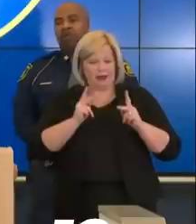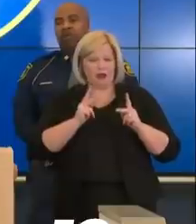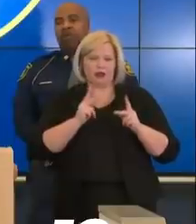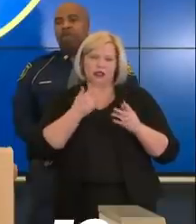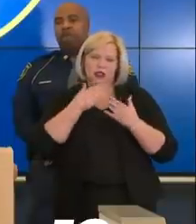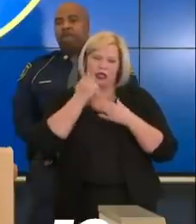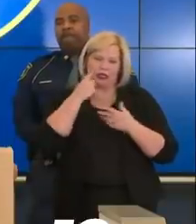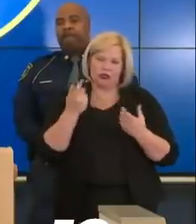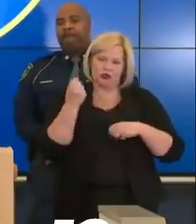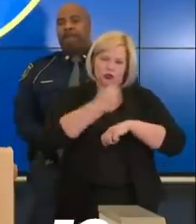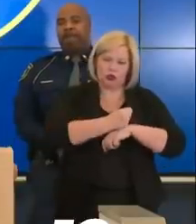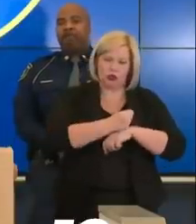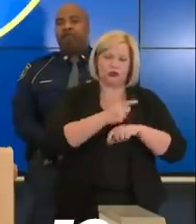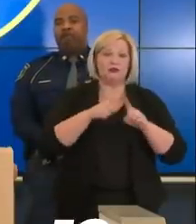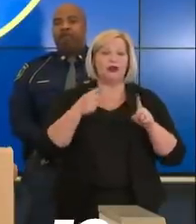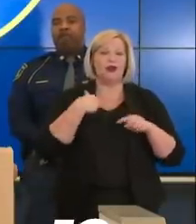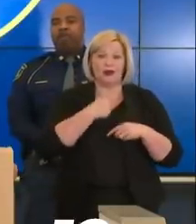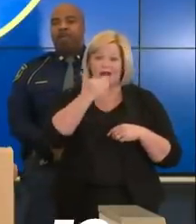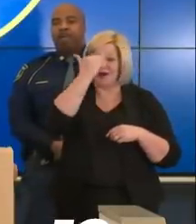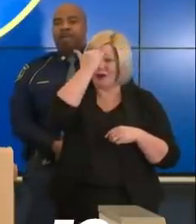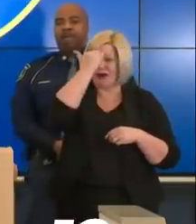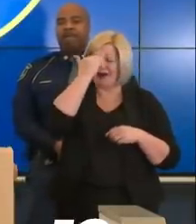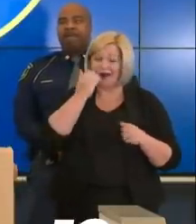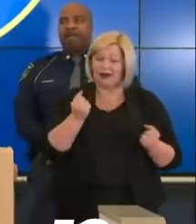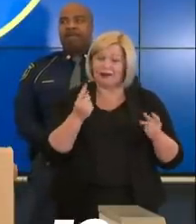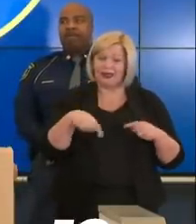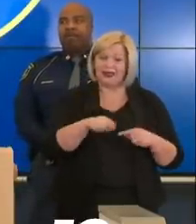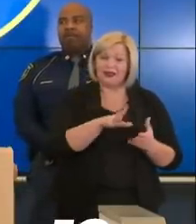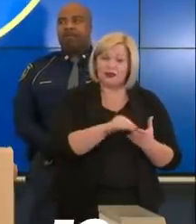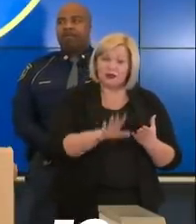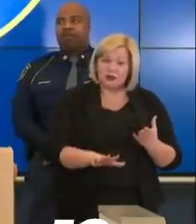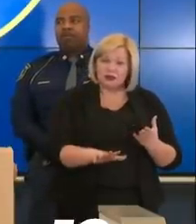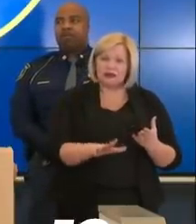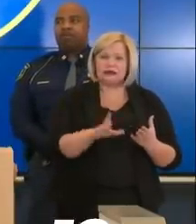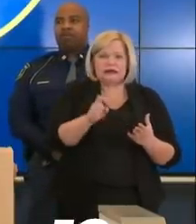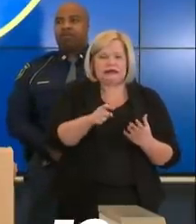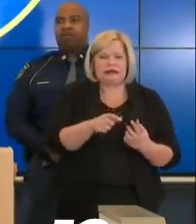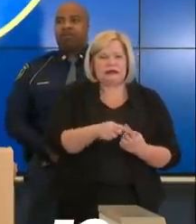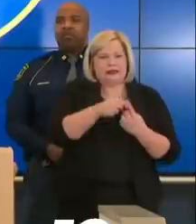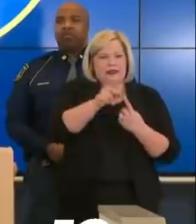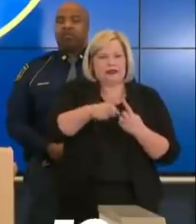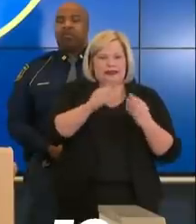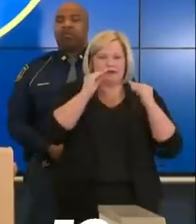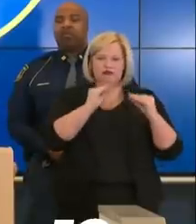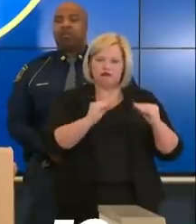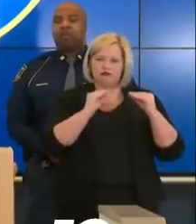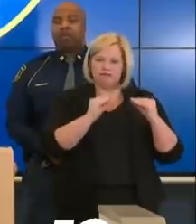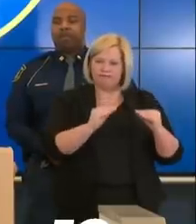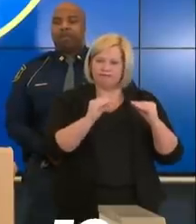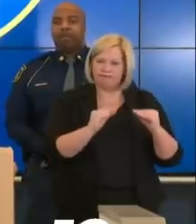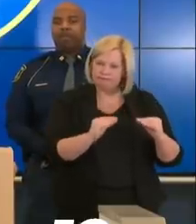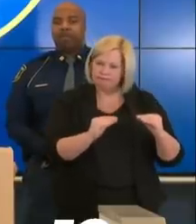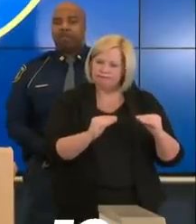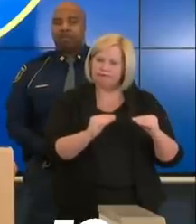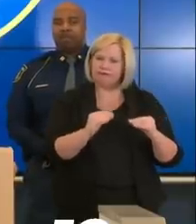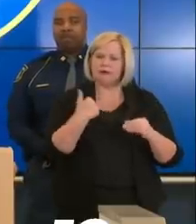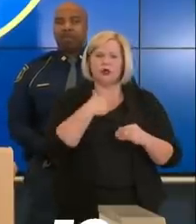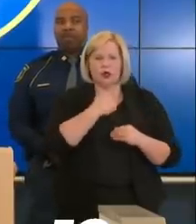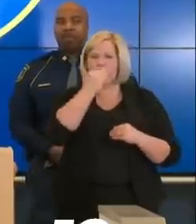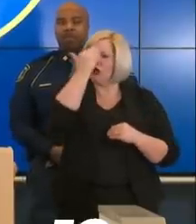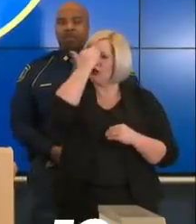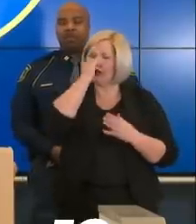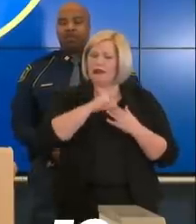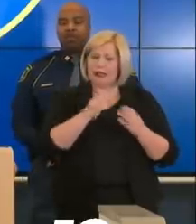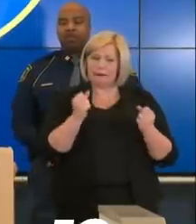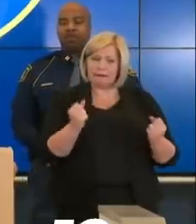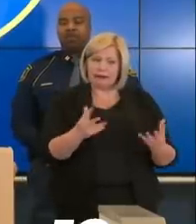are cognizant of the fact that a lot of children require special needs instruction. We are cognizant of the fact that we